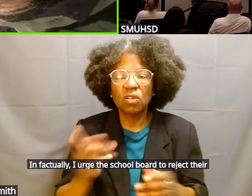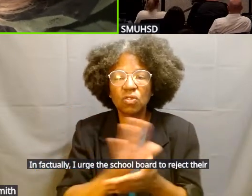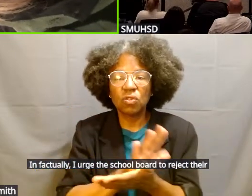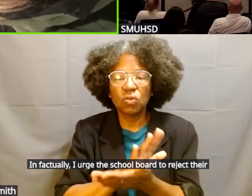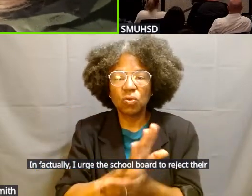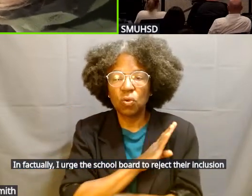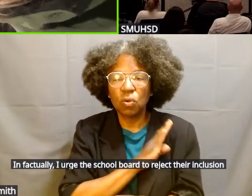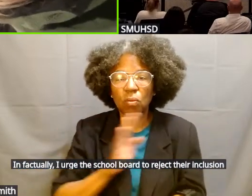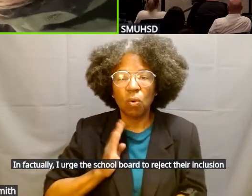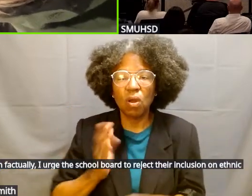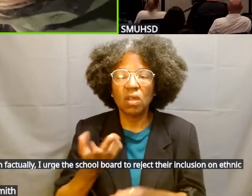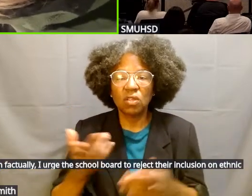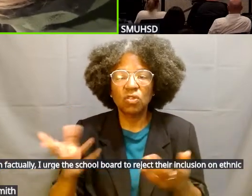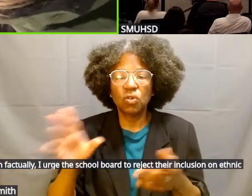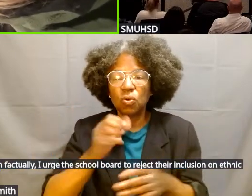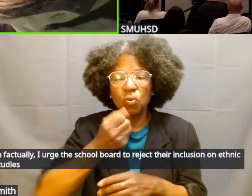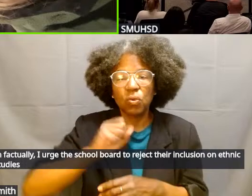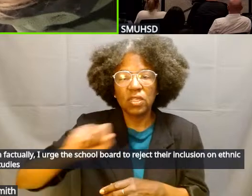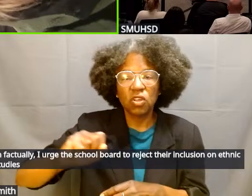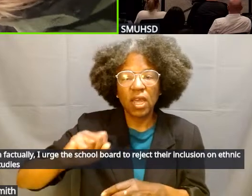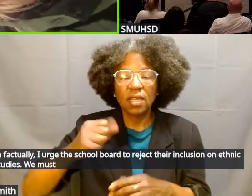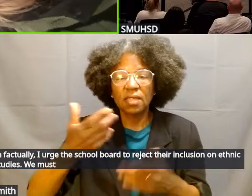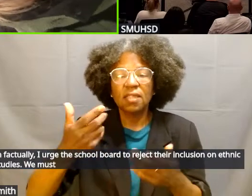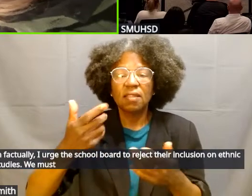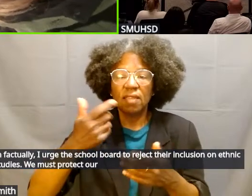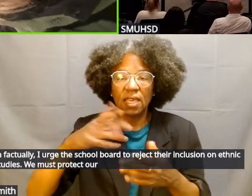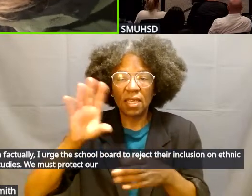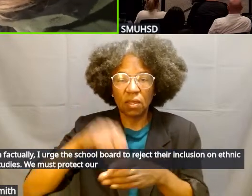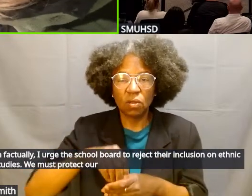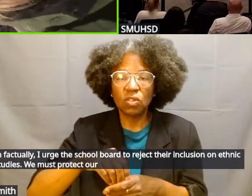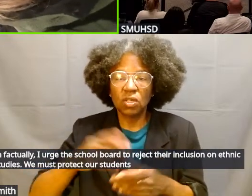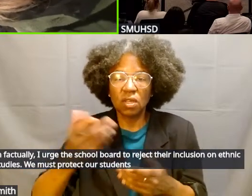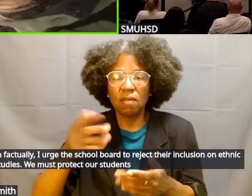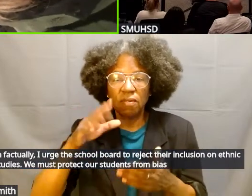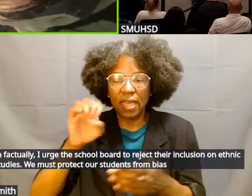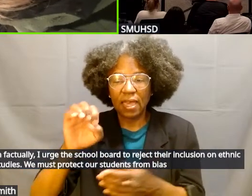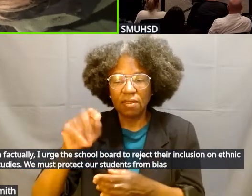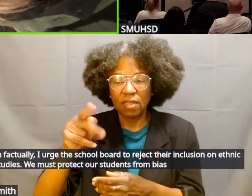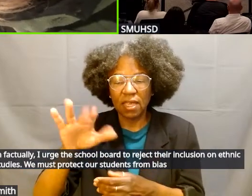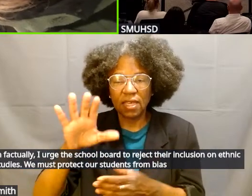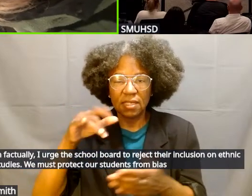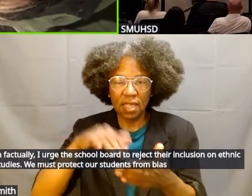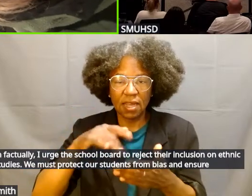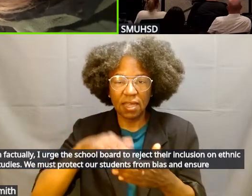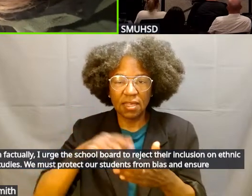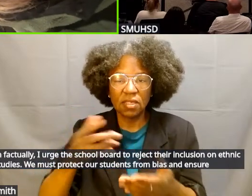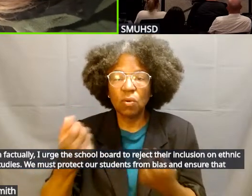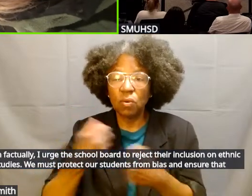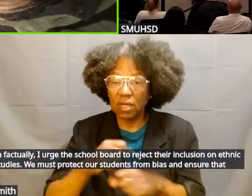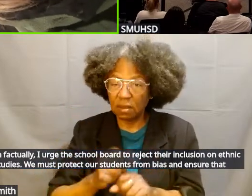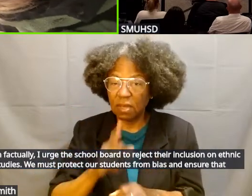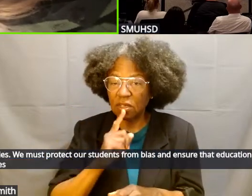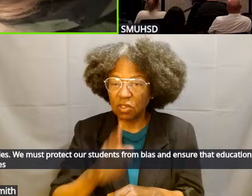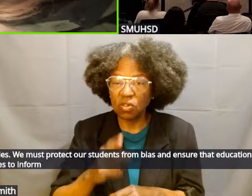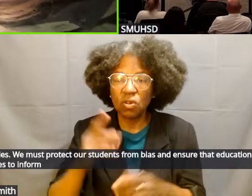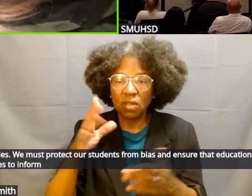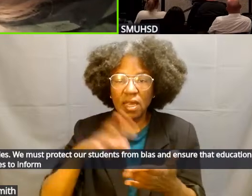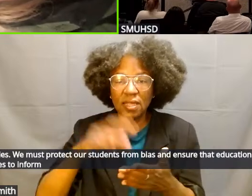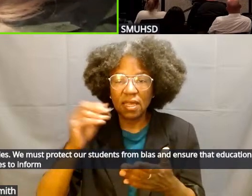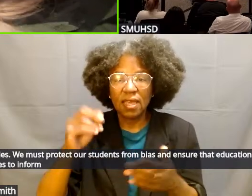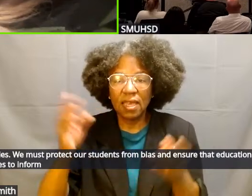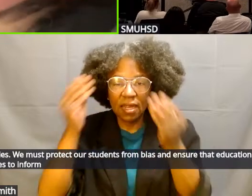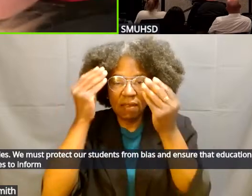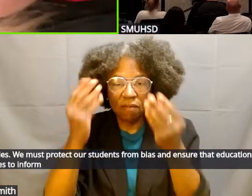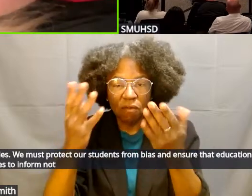ethnic studies. We must protect our students from bias and ensure that education serves to inform, not